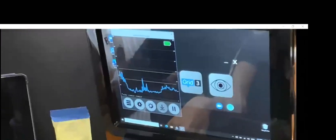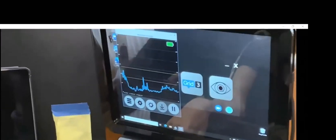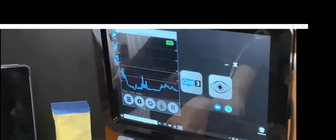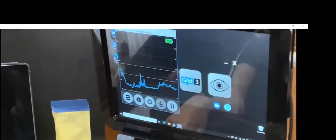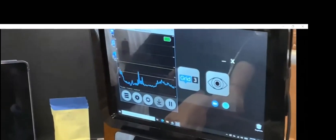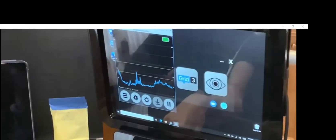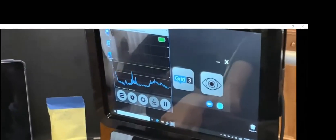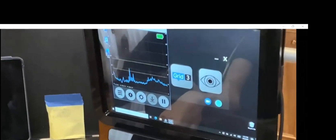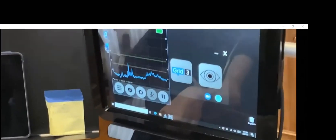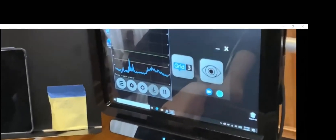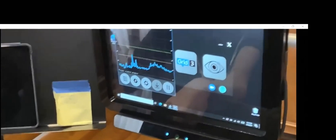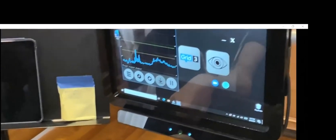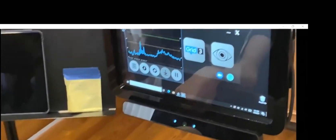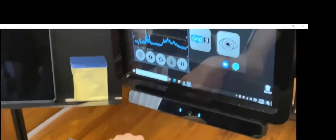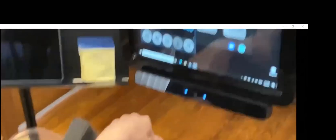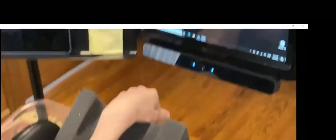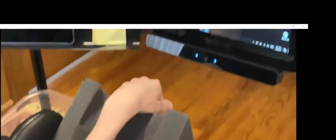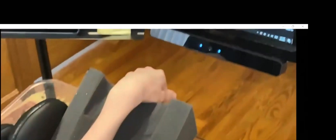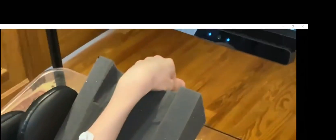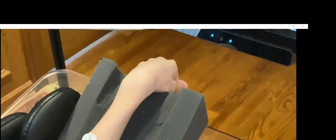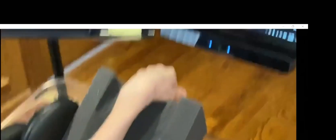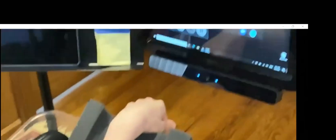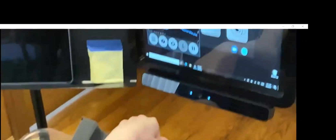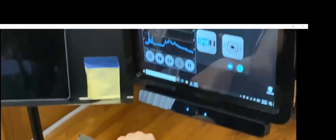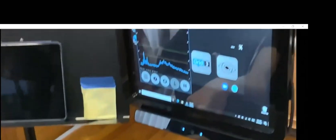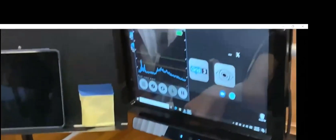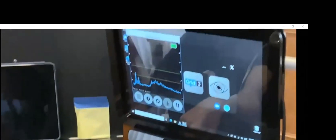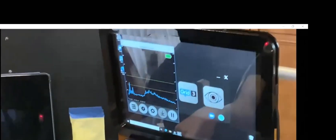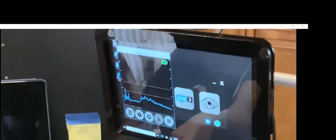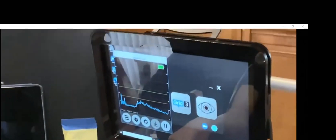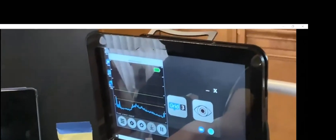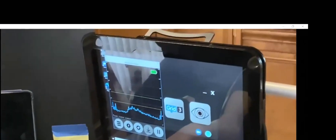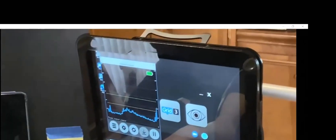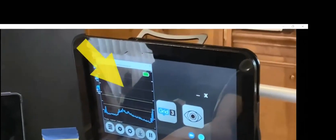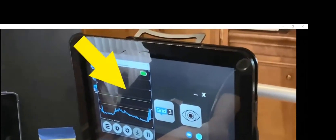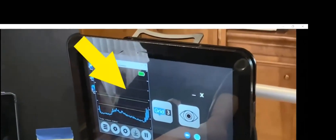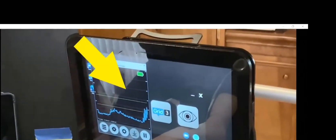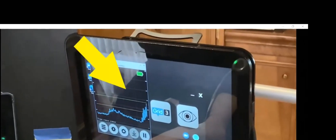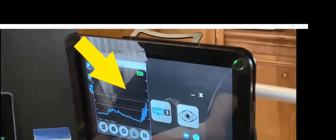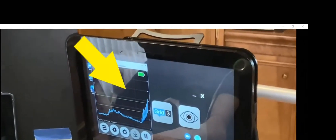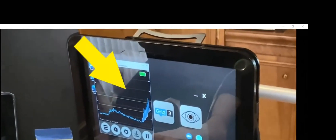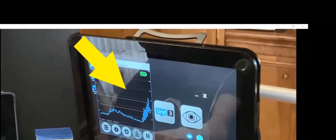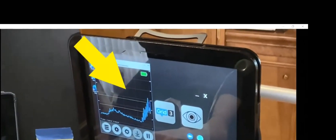my muscle telling it to tense up, that signal goes into the switch, making it flip on or off.